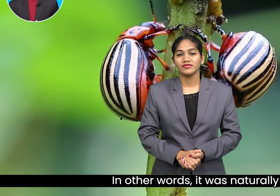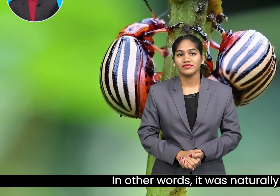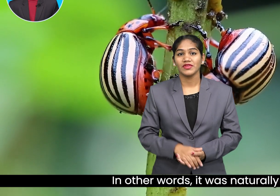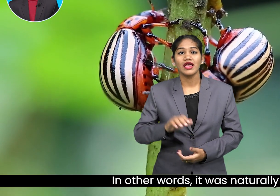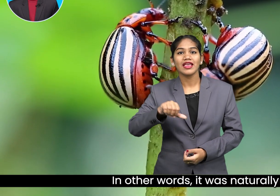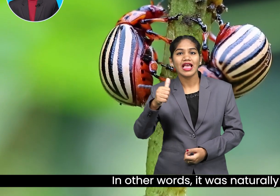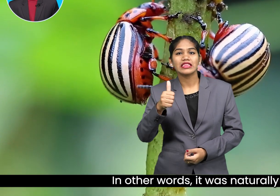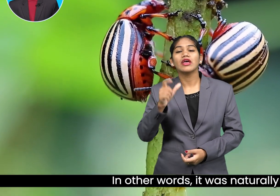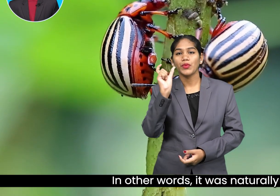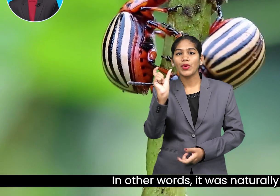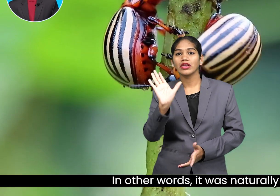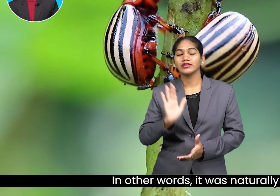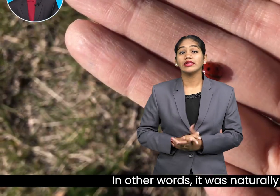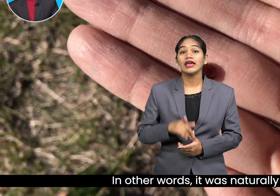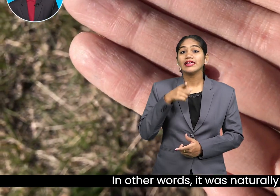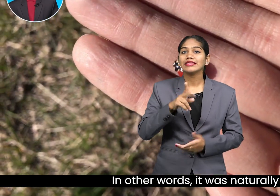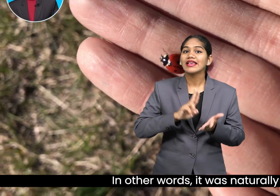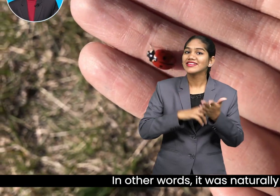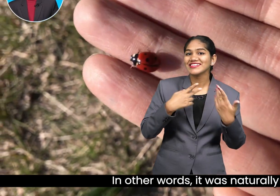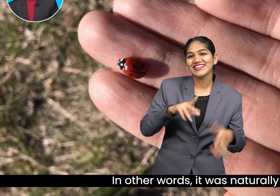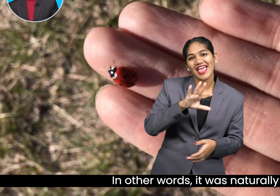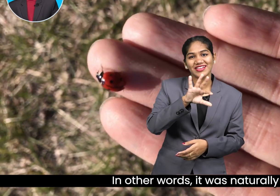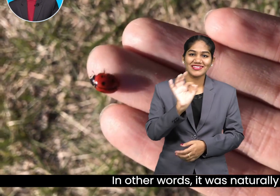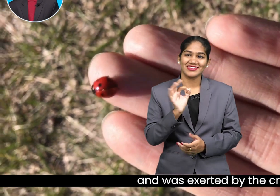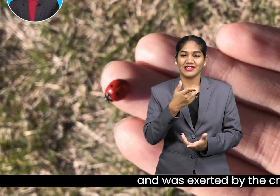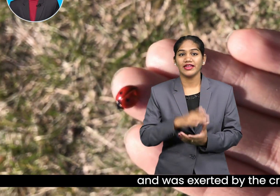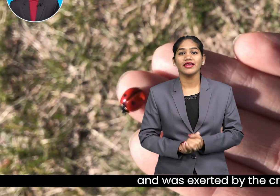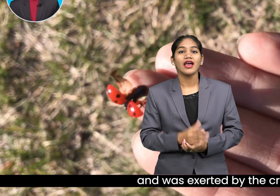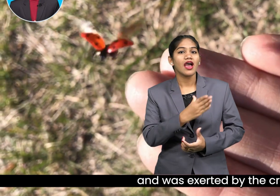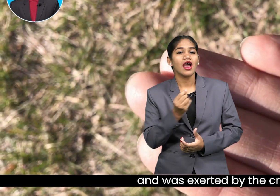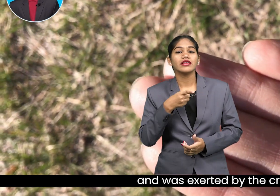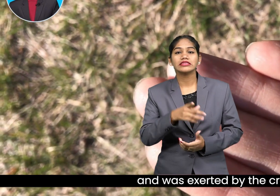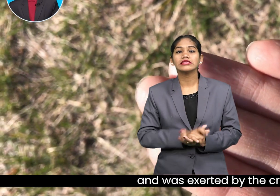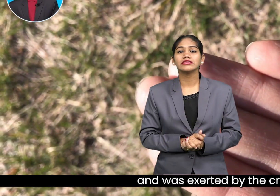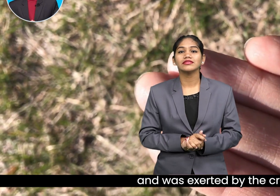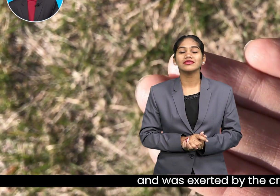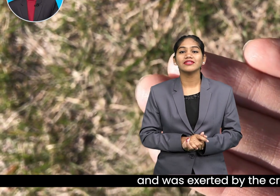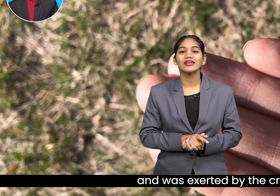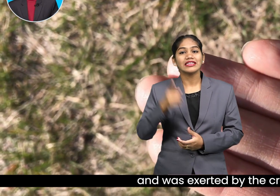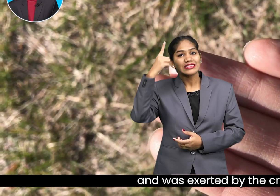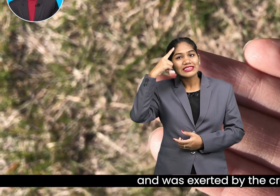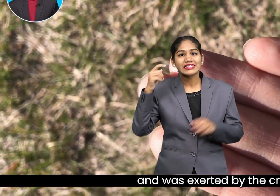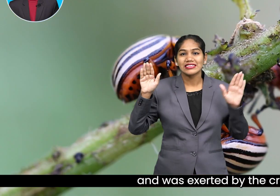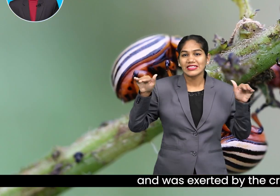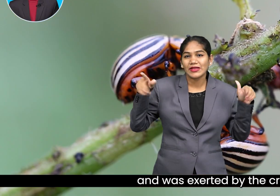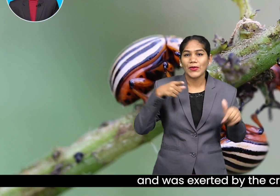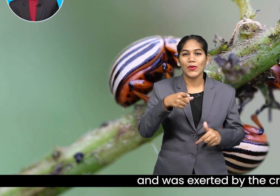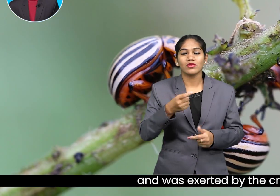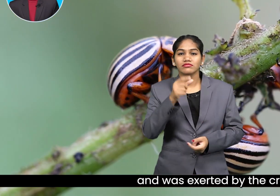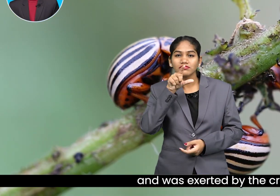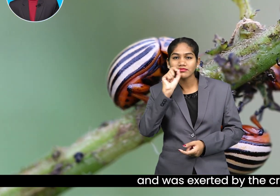In other words, it was naturally selected and was exerted by the crows.